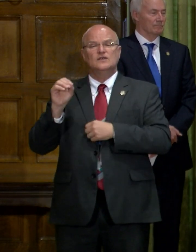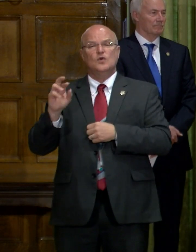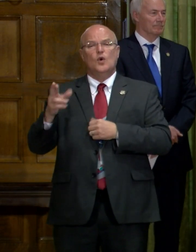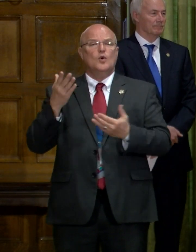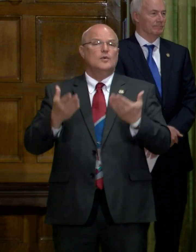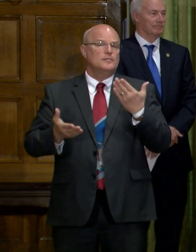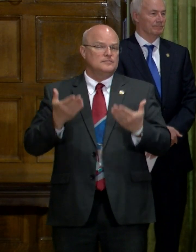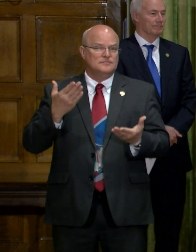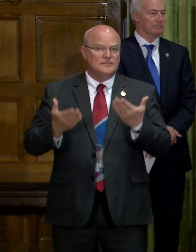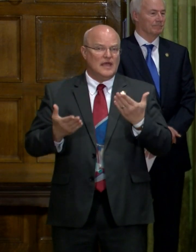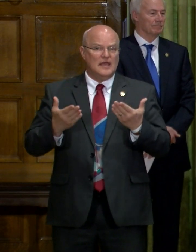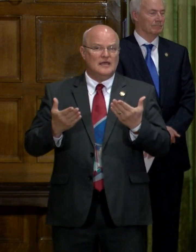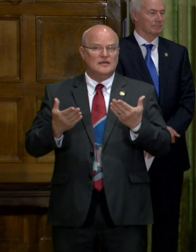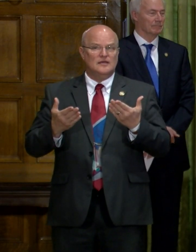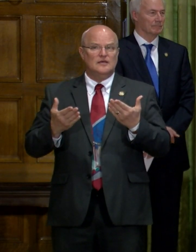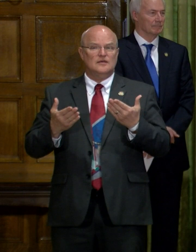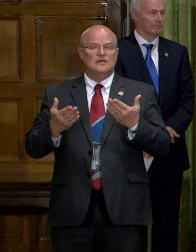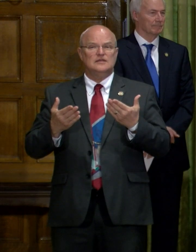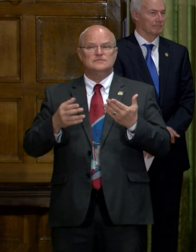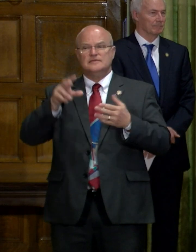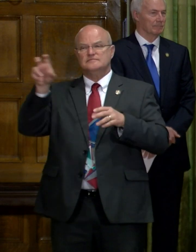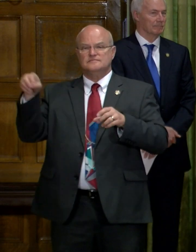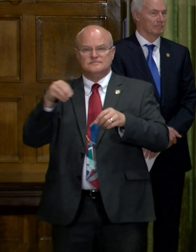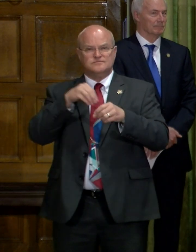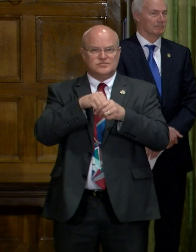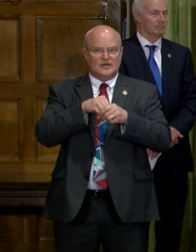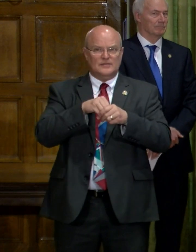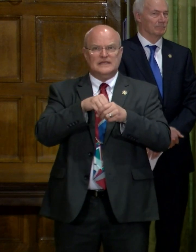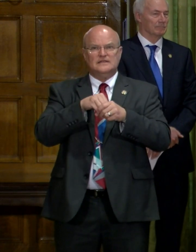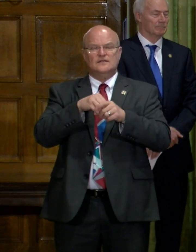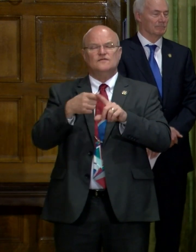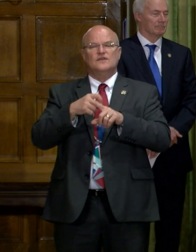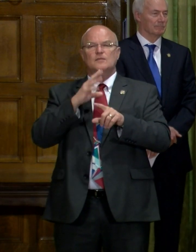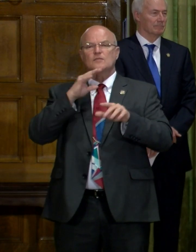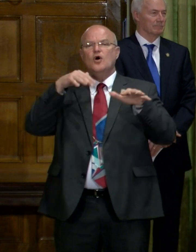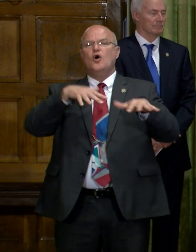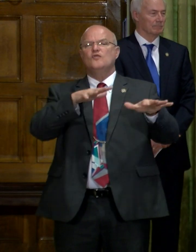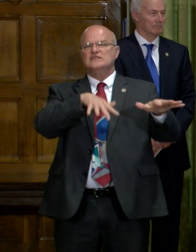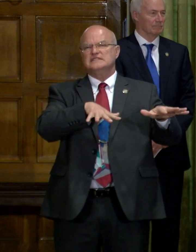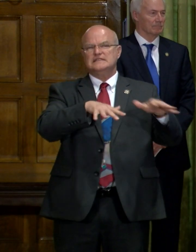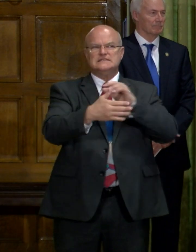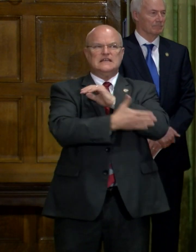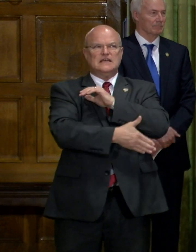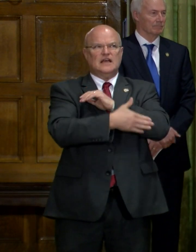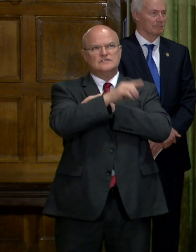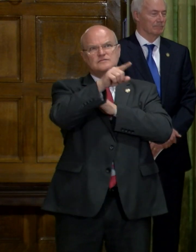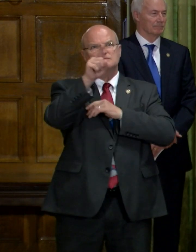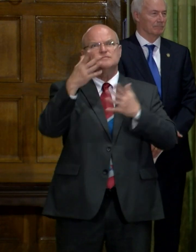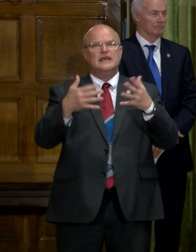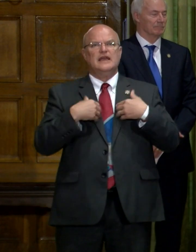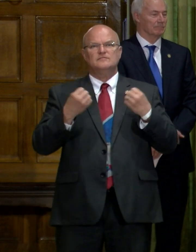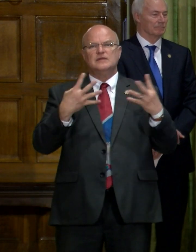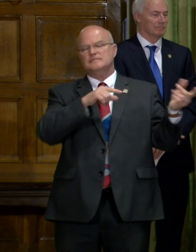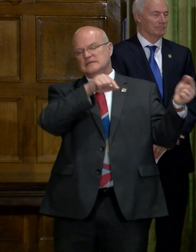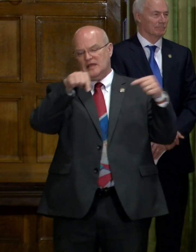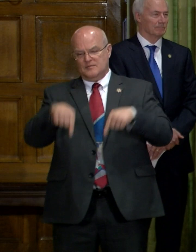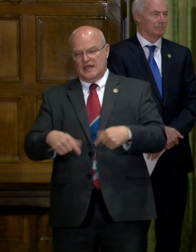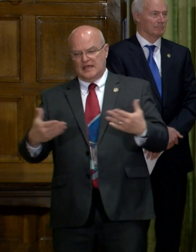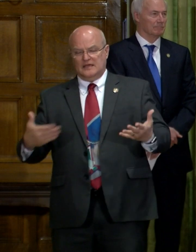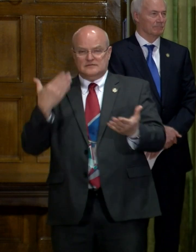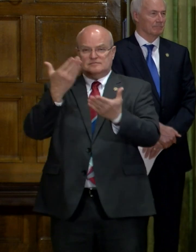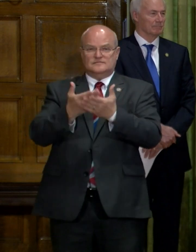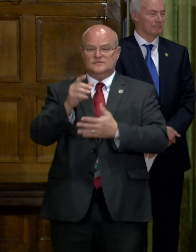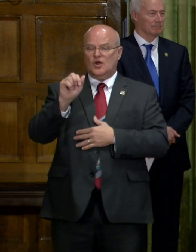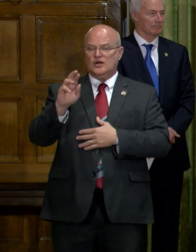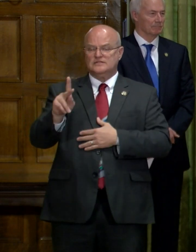or maybe is being repatriated, having come back from overseas in a country where there's a lot of COVID-19. And then they arrive